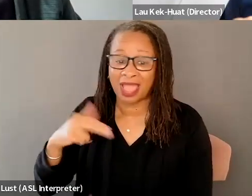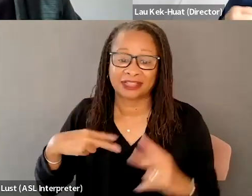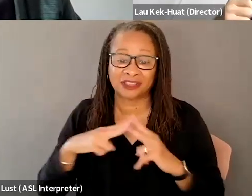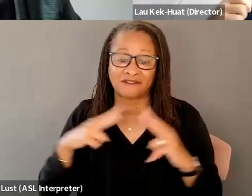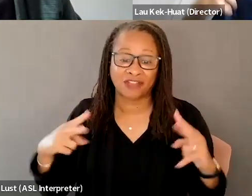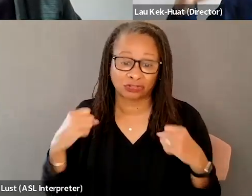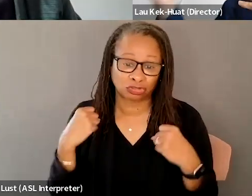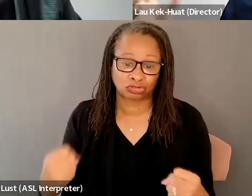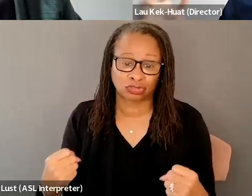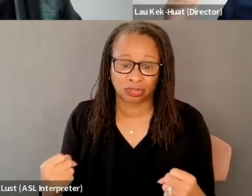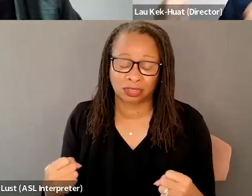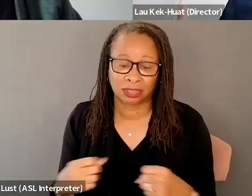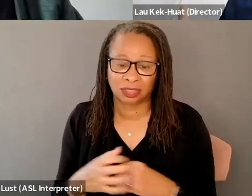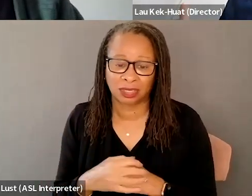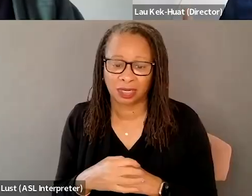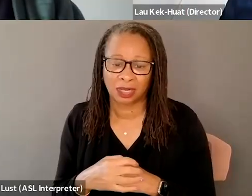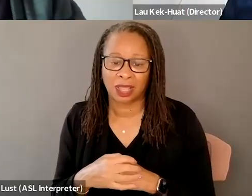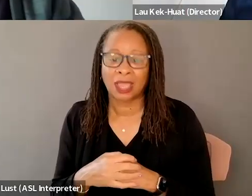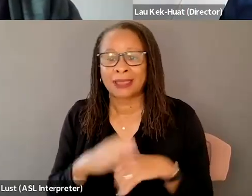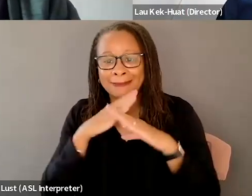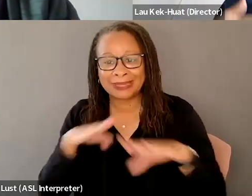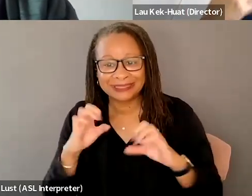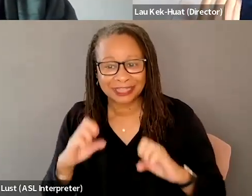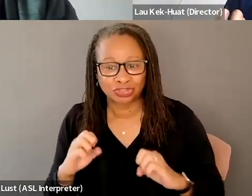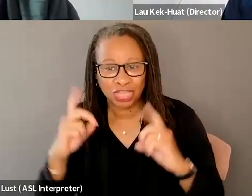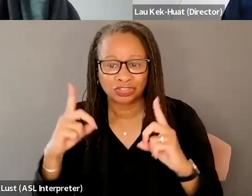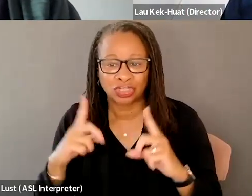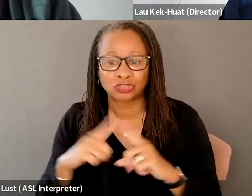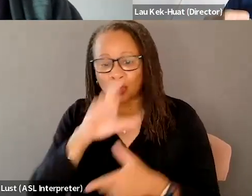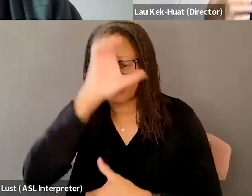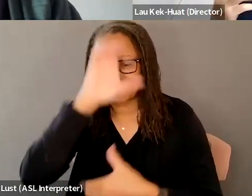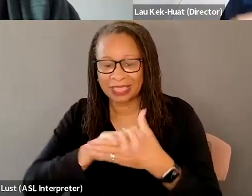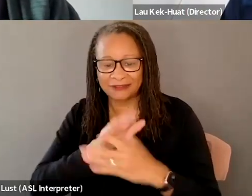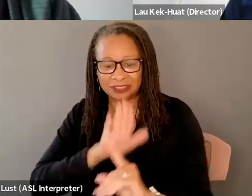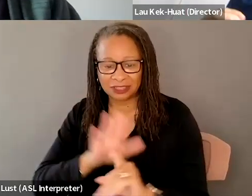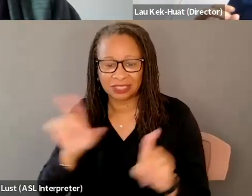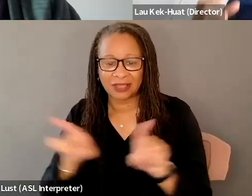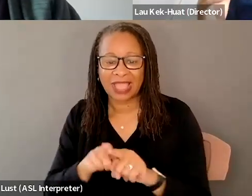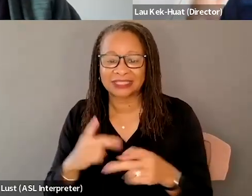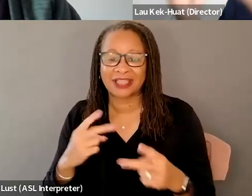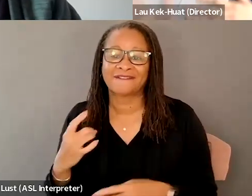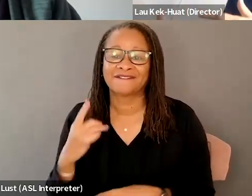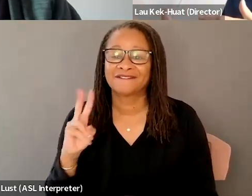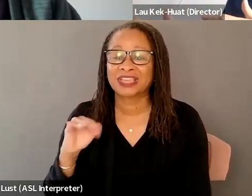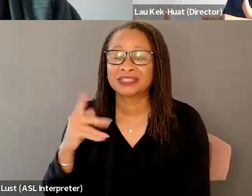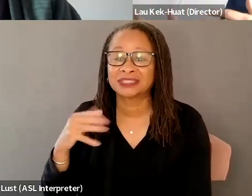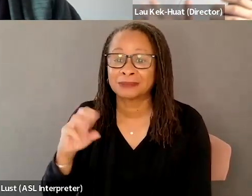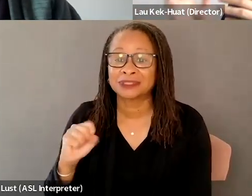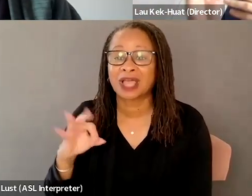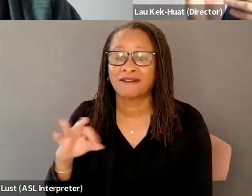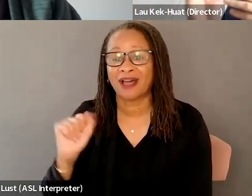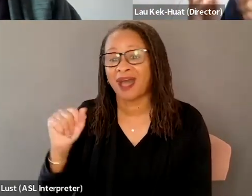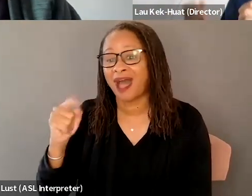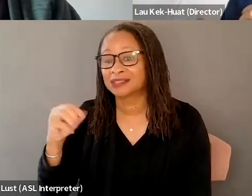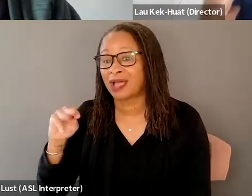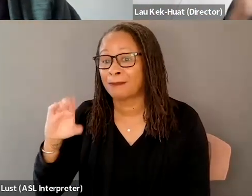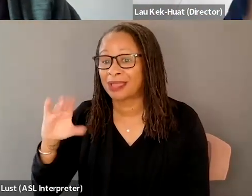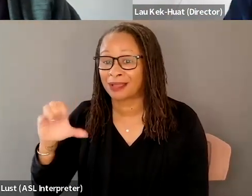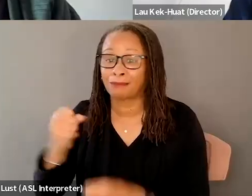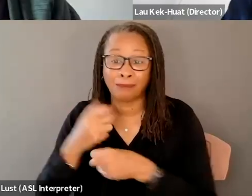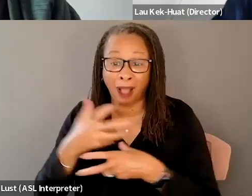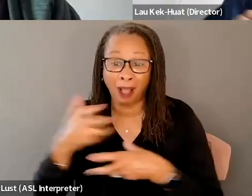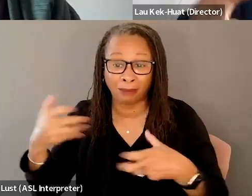strong so-called peace education to believe themselves as the victims of atomic bombs. Yeah.